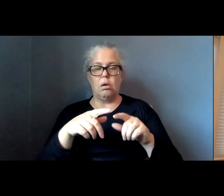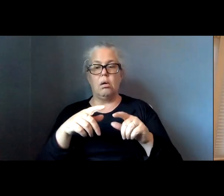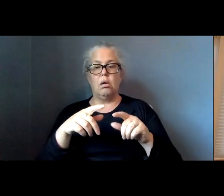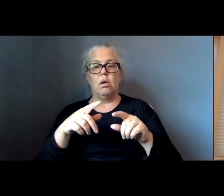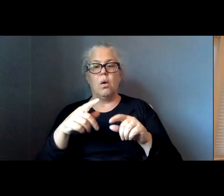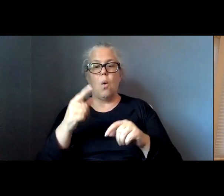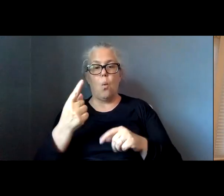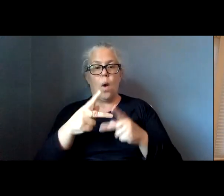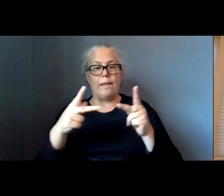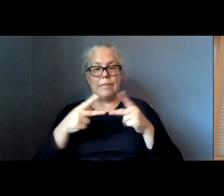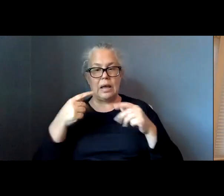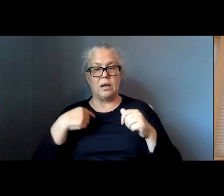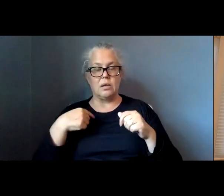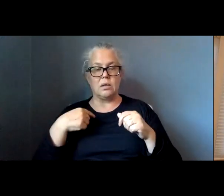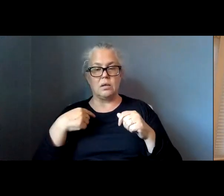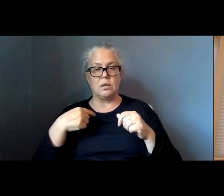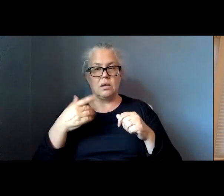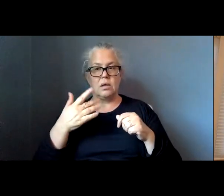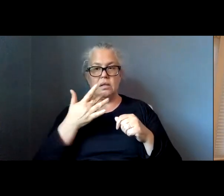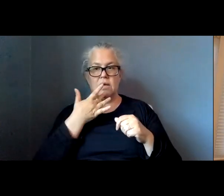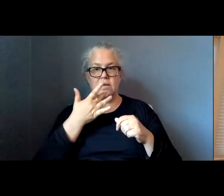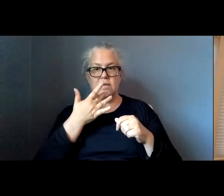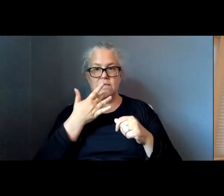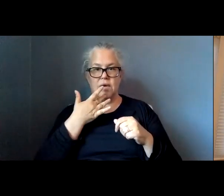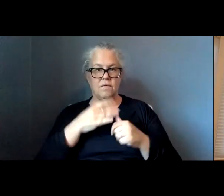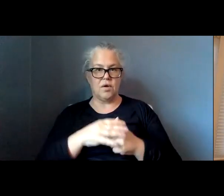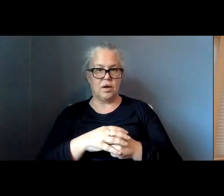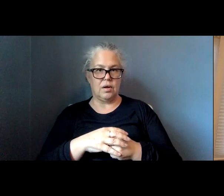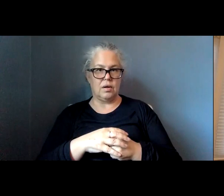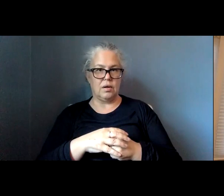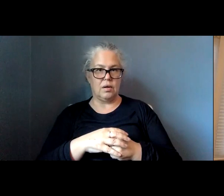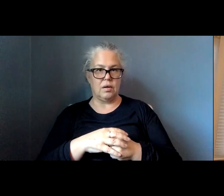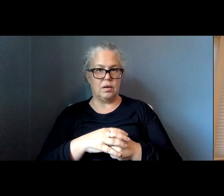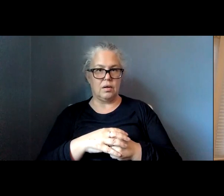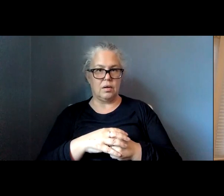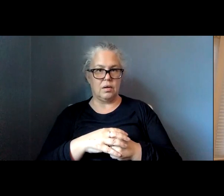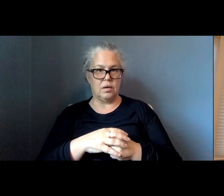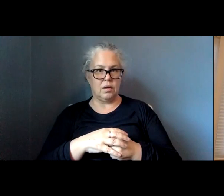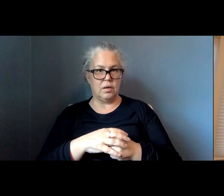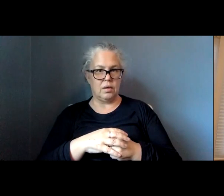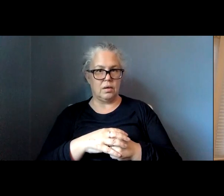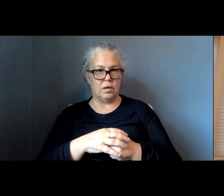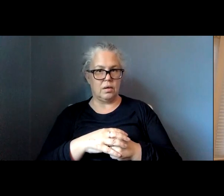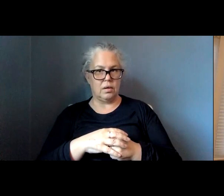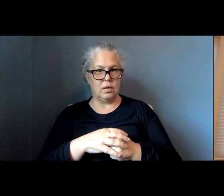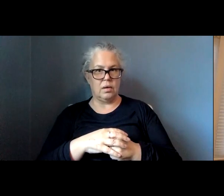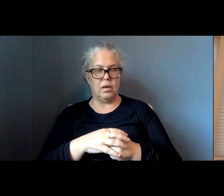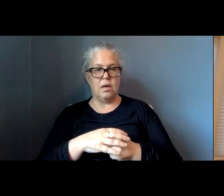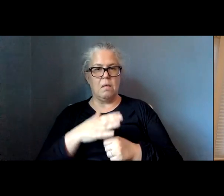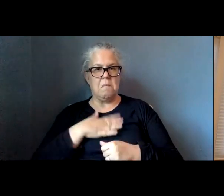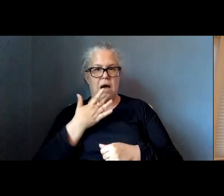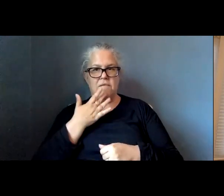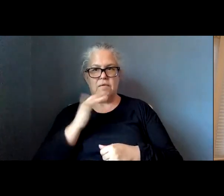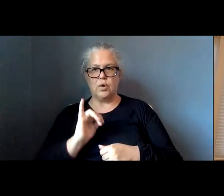places that is a favorite actually among students, at least that's what they tell me, and was certainly a favorite of mine,